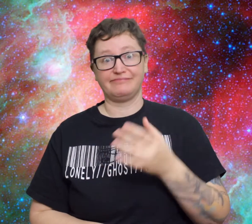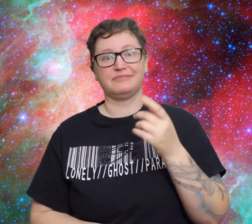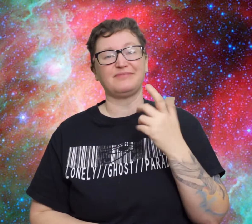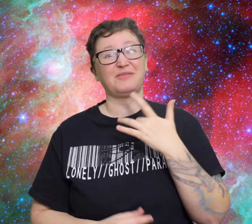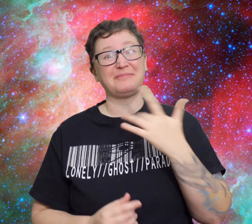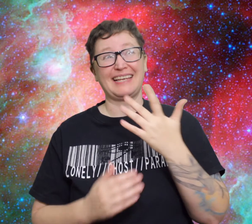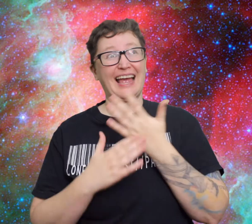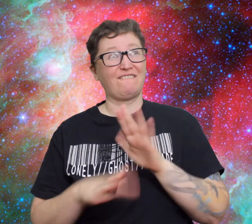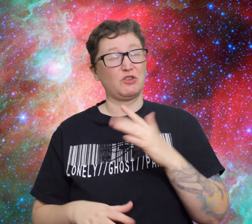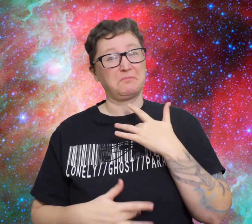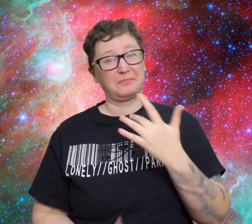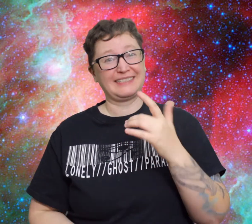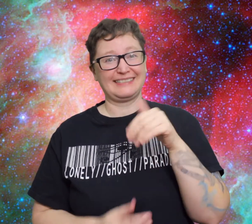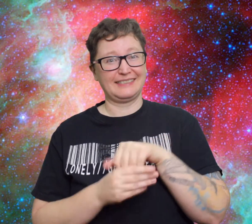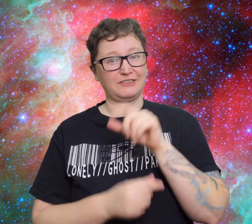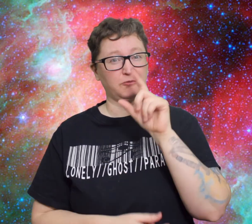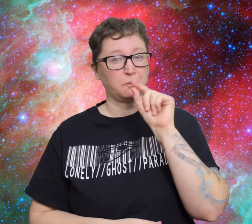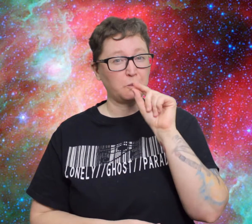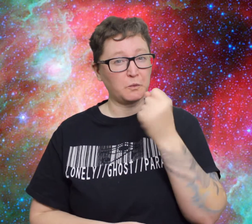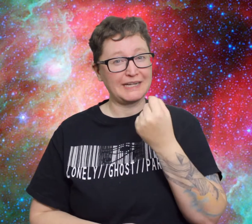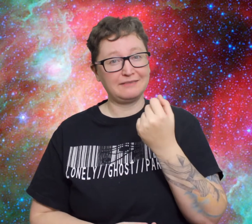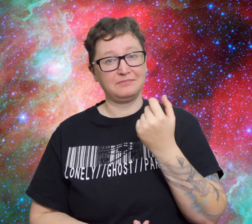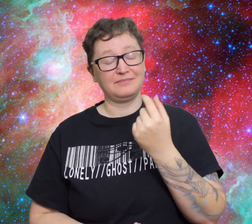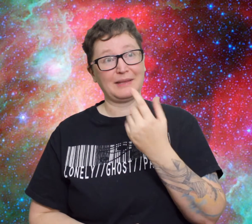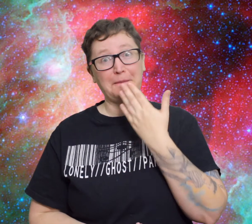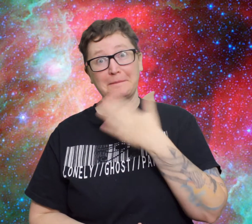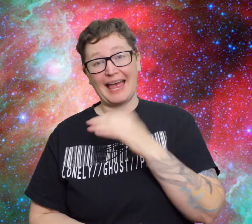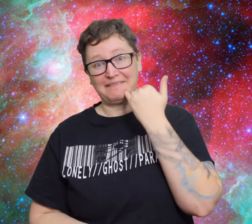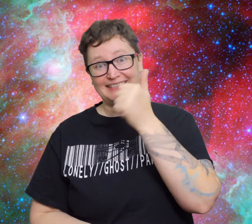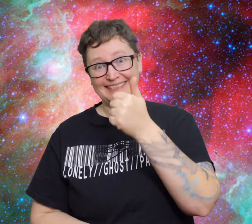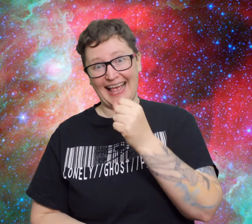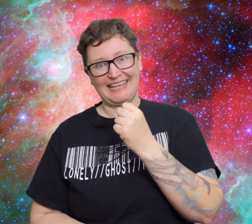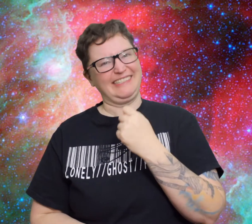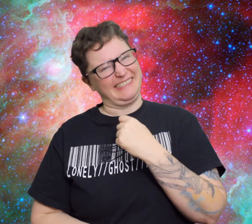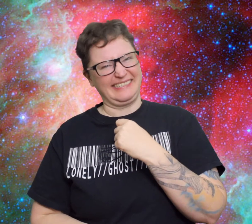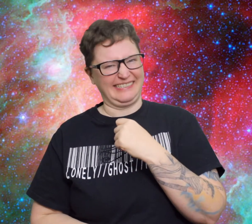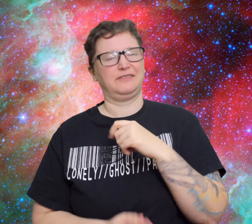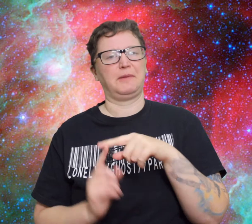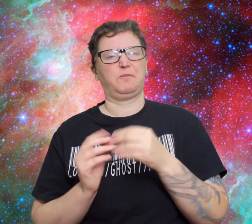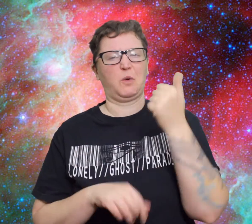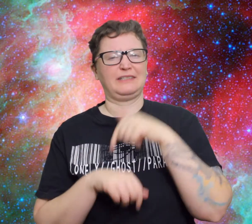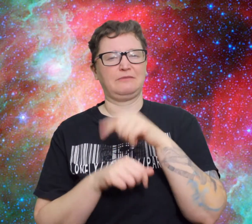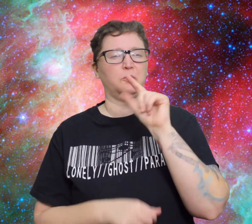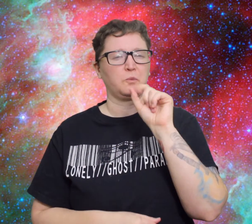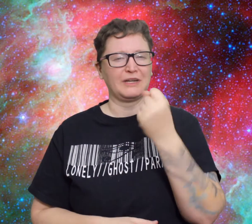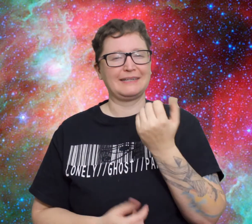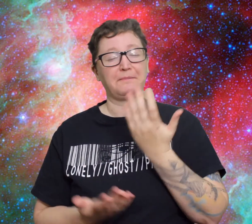roll randomly. And I would say you average about maybe in the 20s, possibly the 10s,